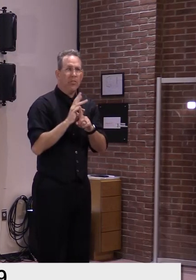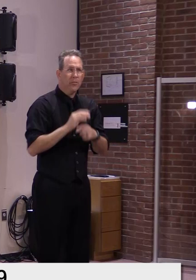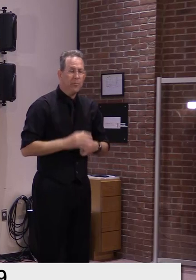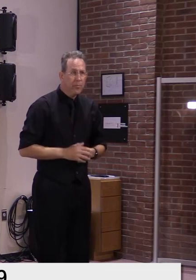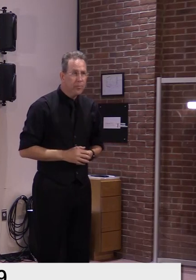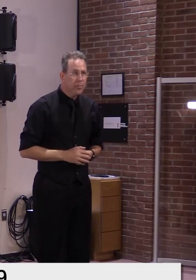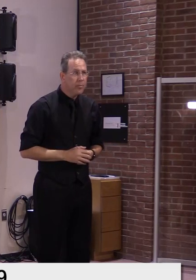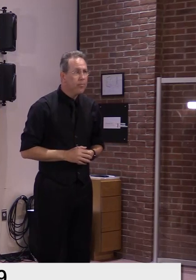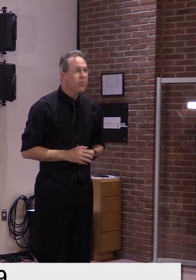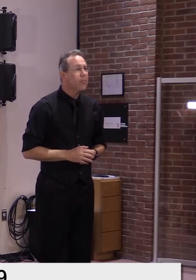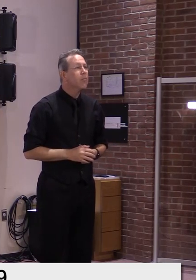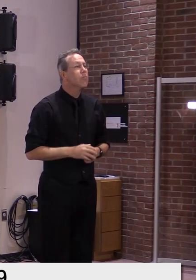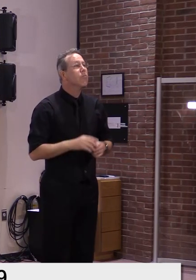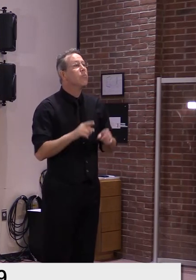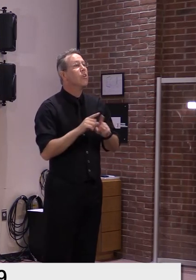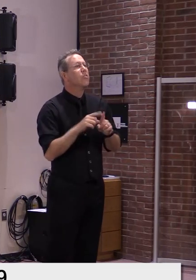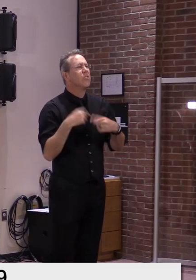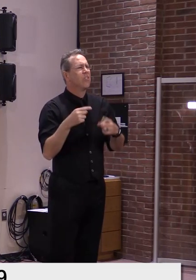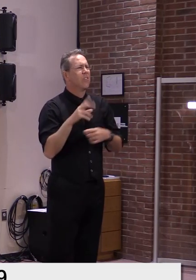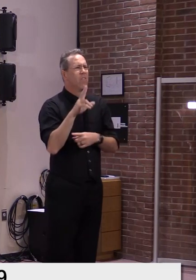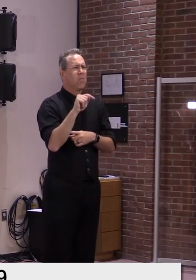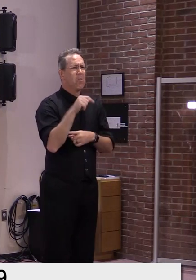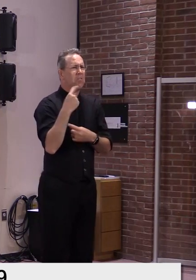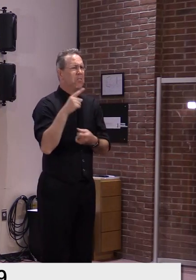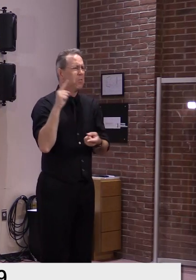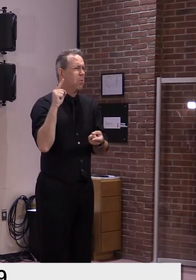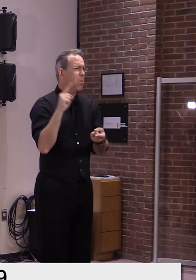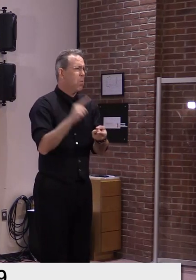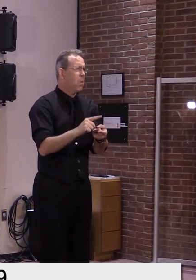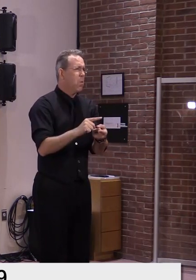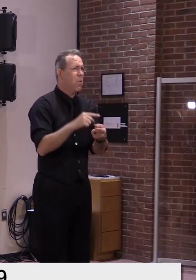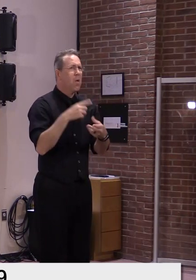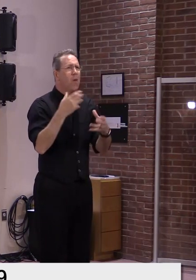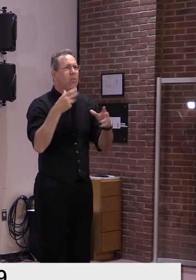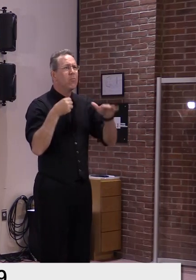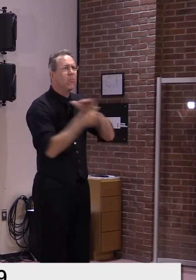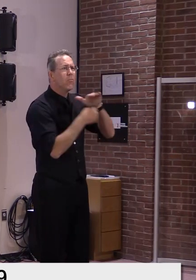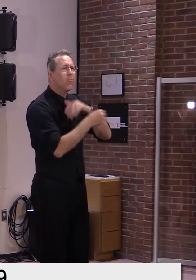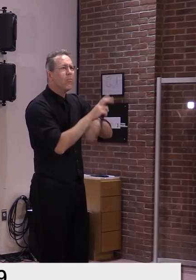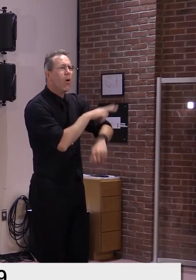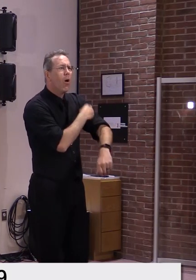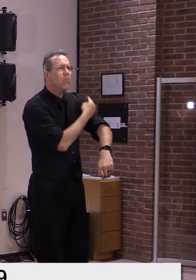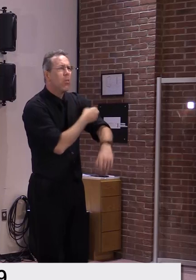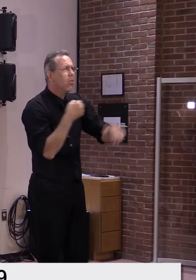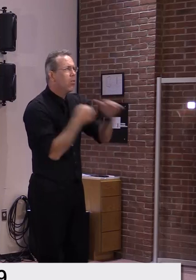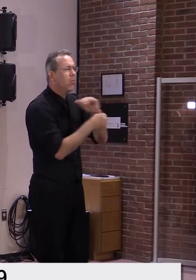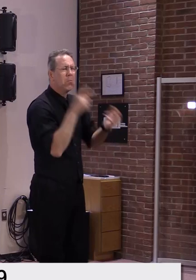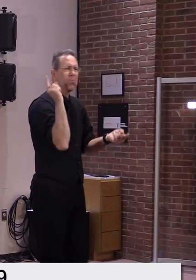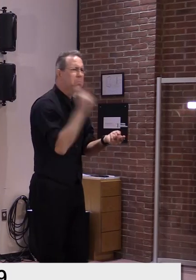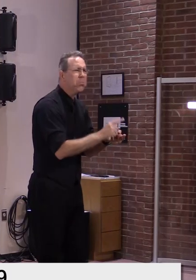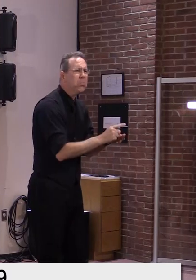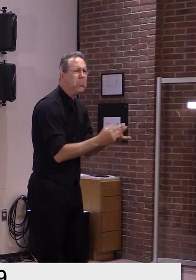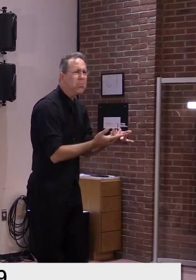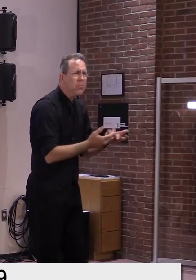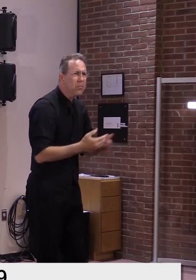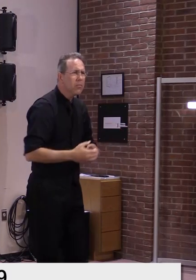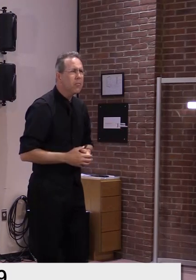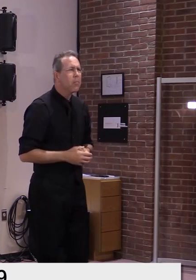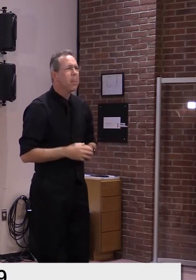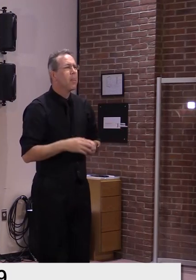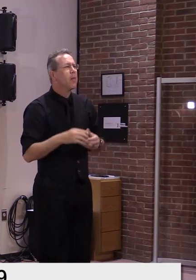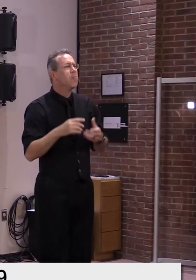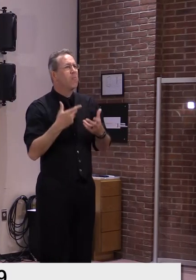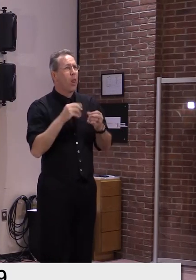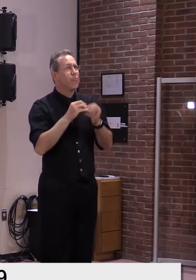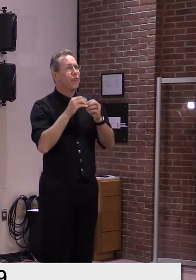individuals currently hospitalized in the country on a per capita basis. This past week, our hospital rates continued to decline,